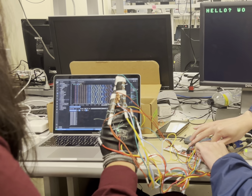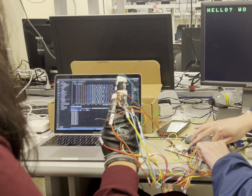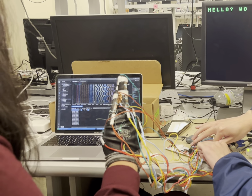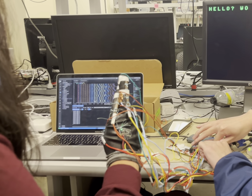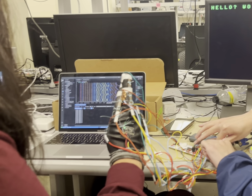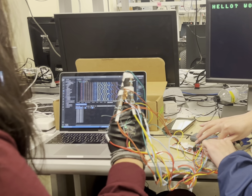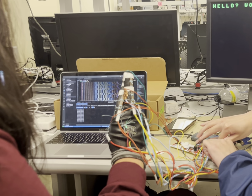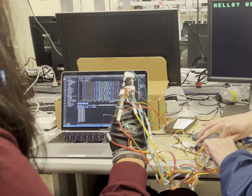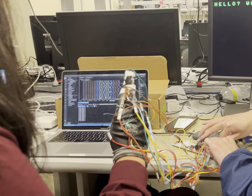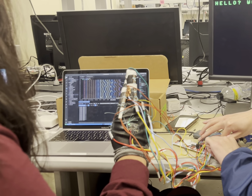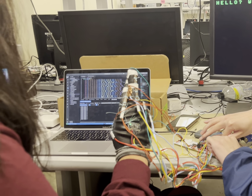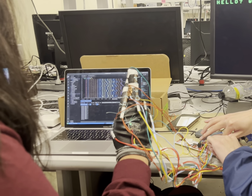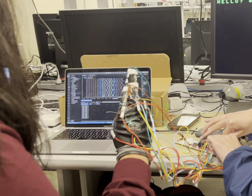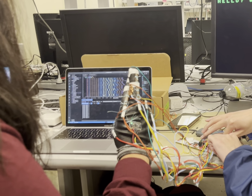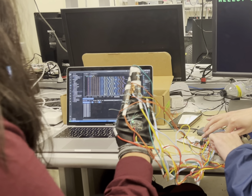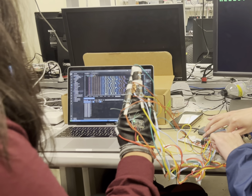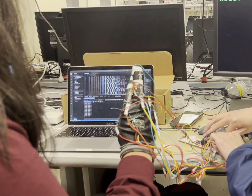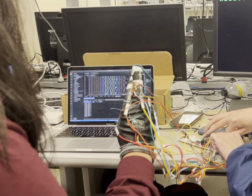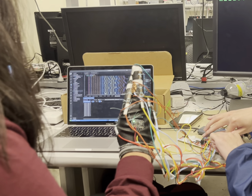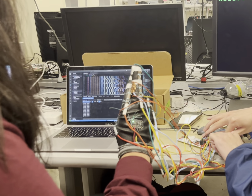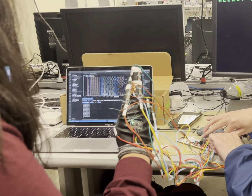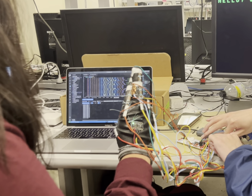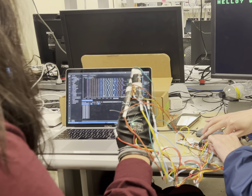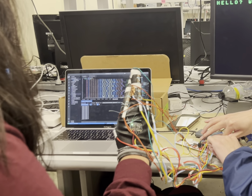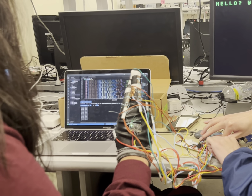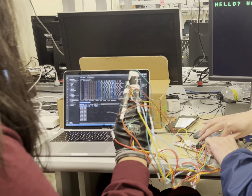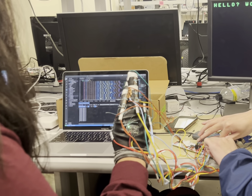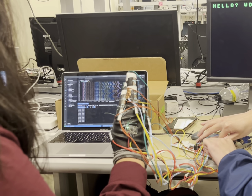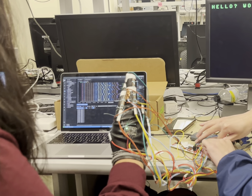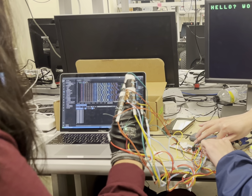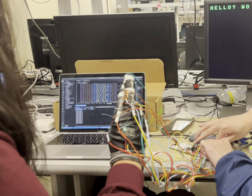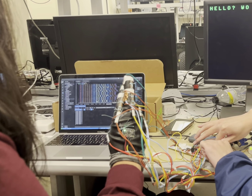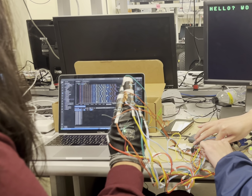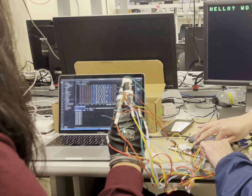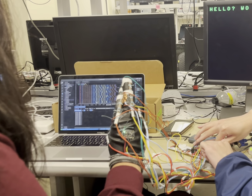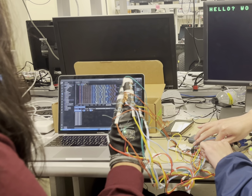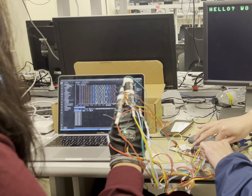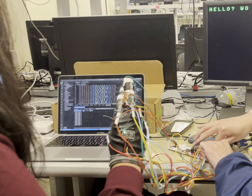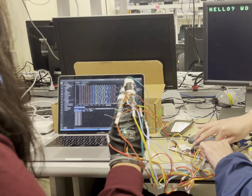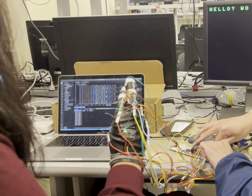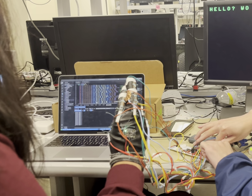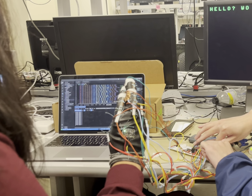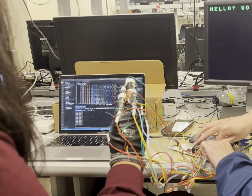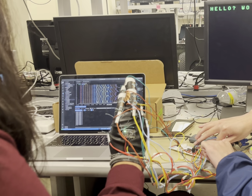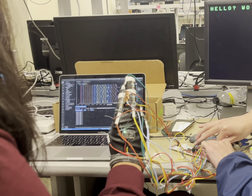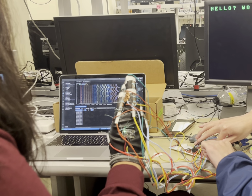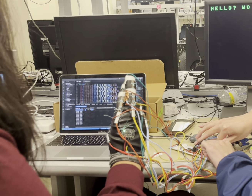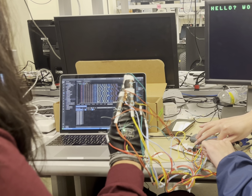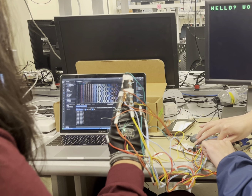So you're trying to get the contacts right there? Yeah. Is that what okay. Sorry, the thresholds are a